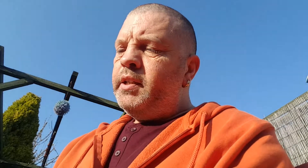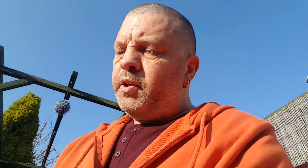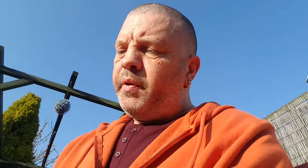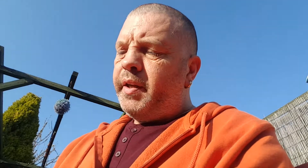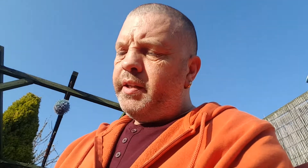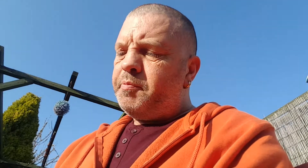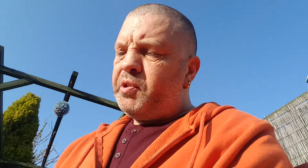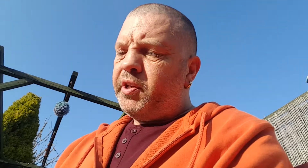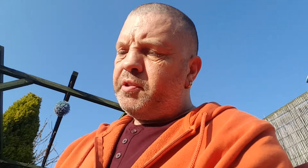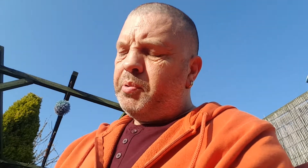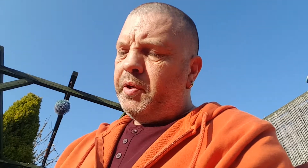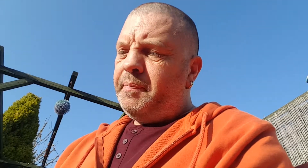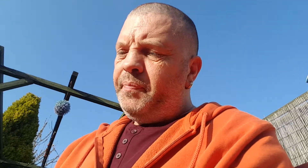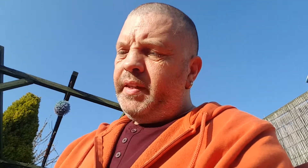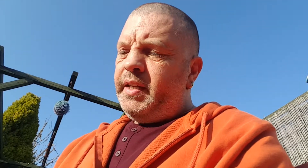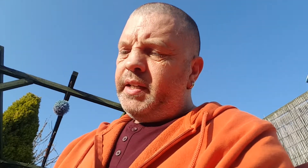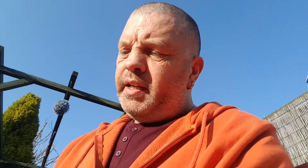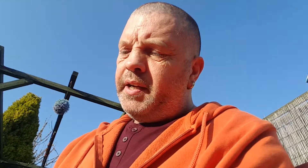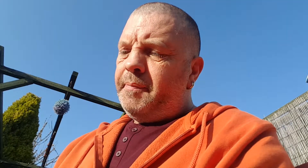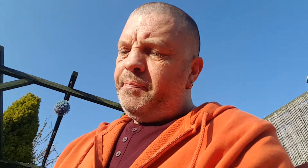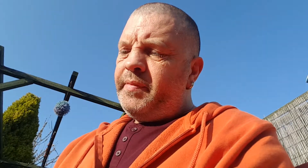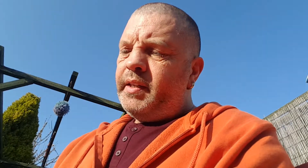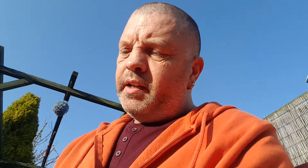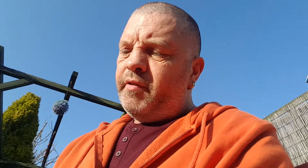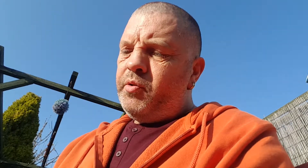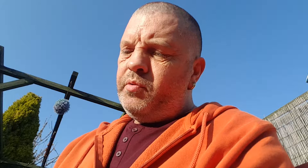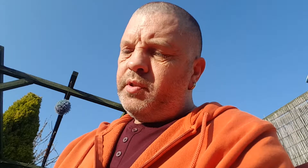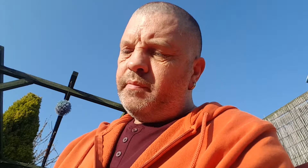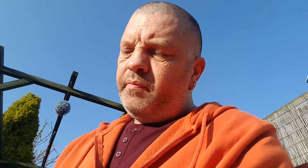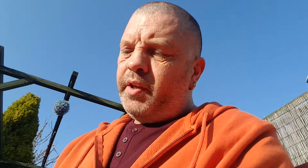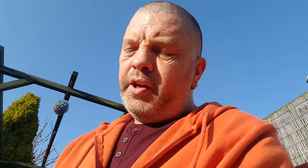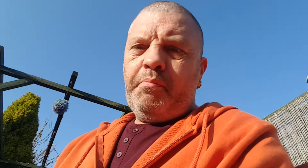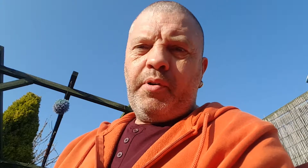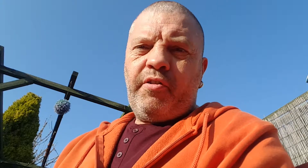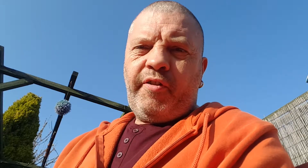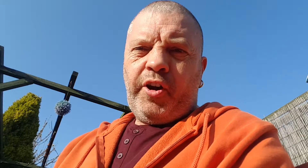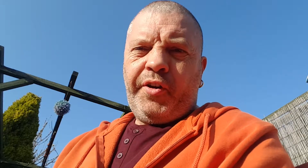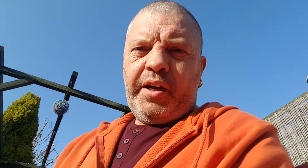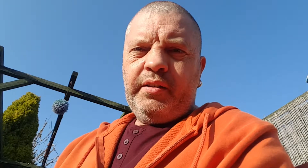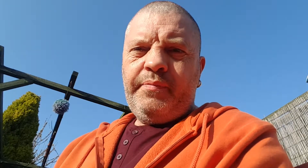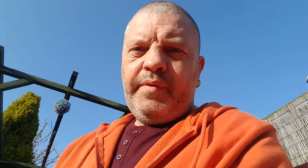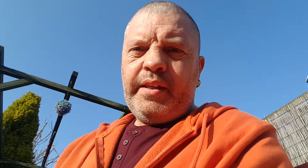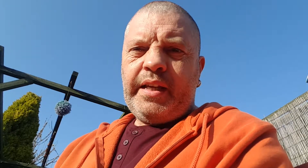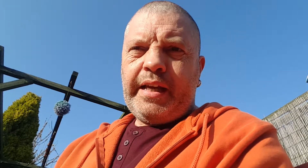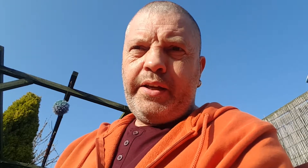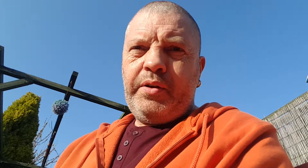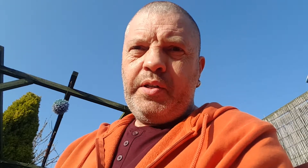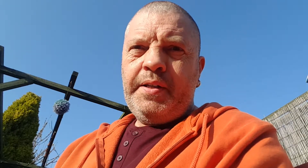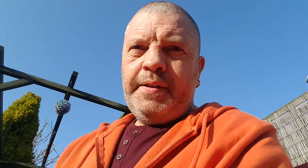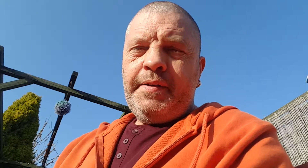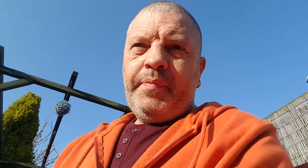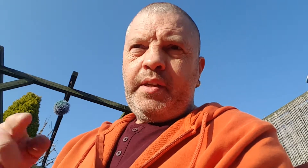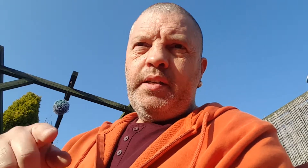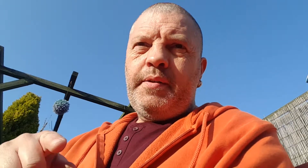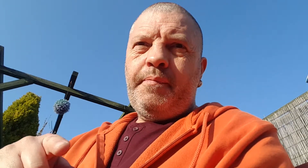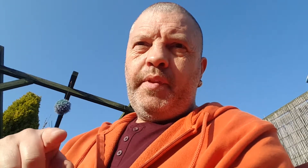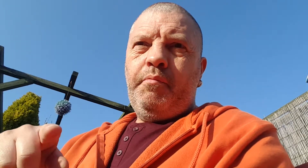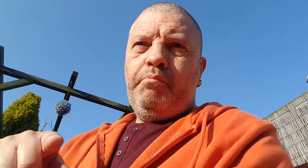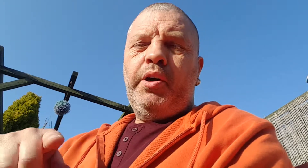So anyway, that's besides the point. I've owned a number of Honor and